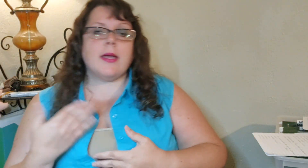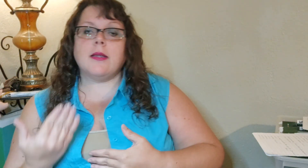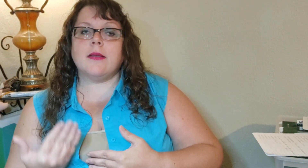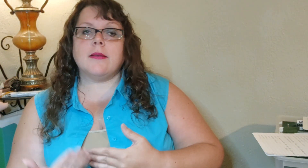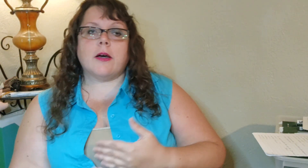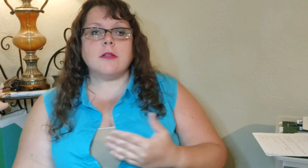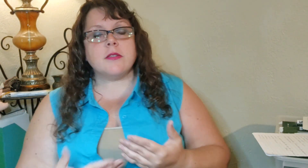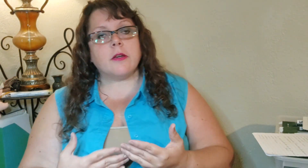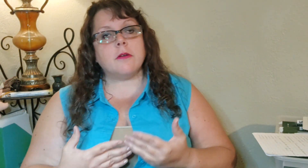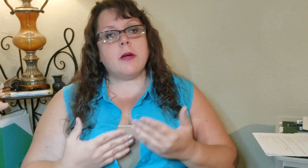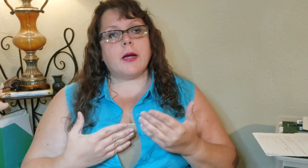And also,